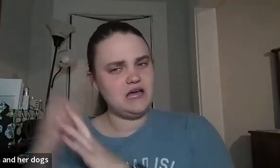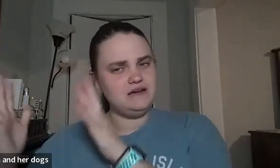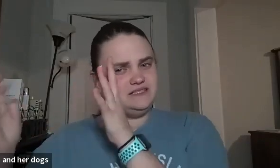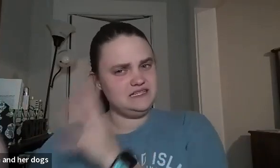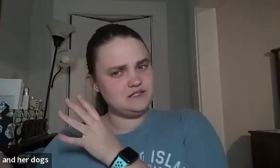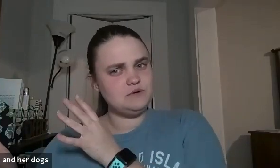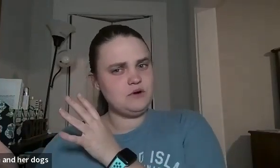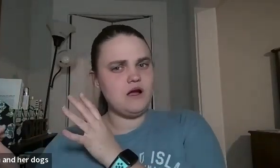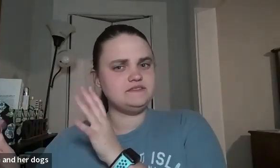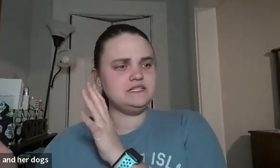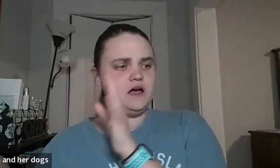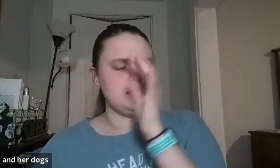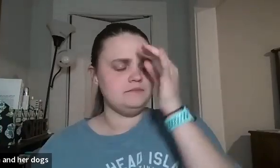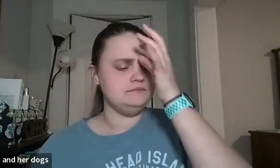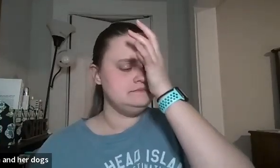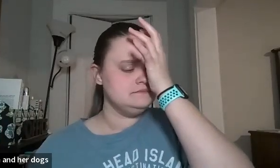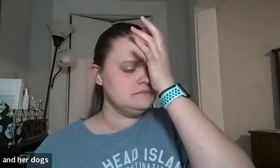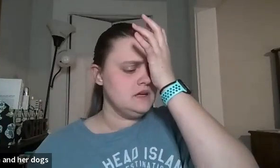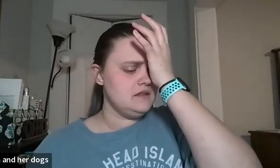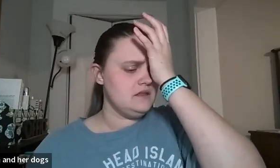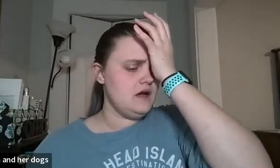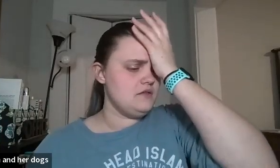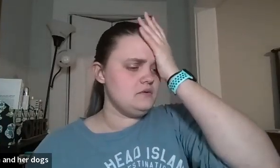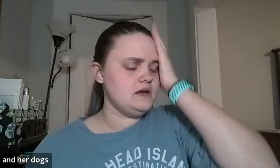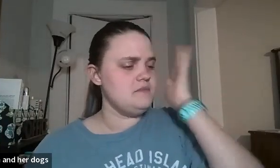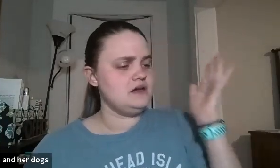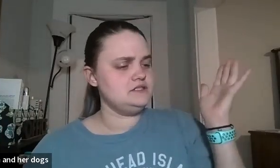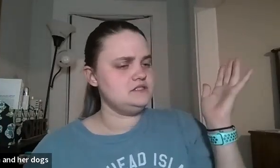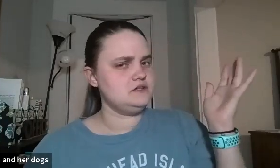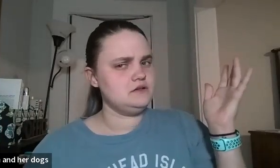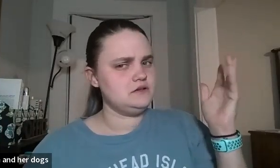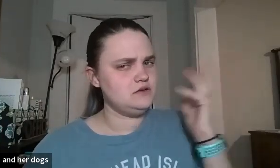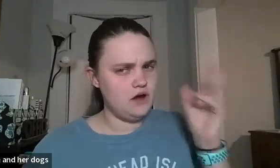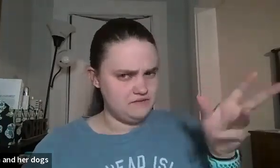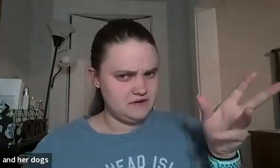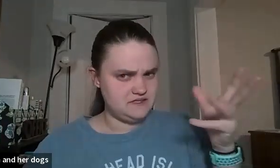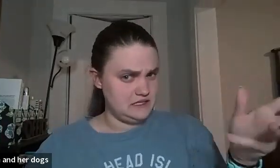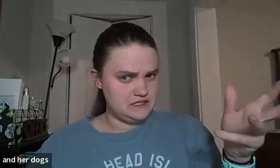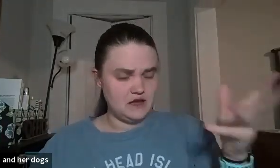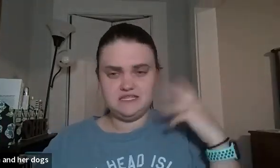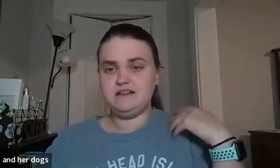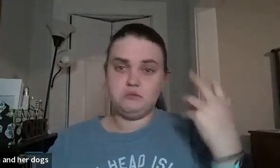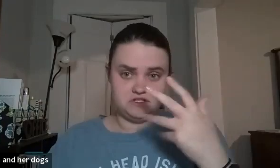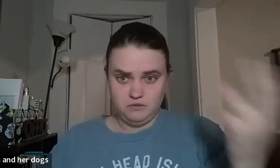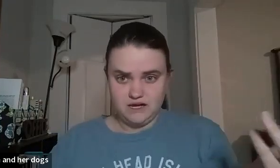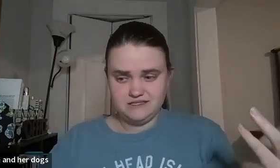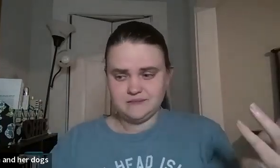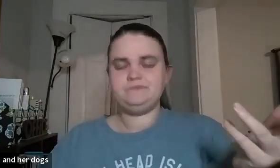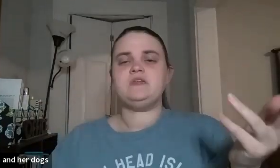I see this one more often. The other one I'm not as confident I've seen it like once or twice.